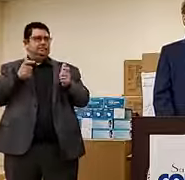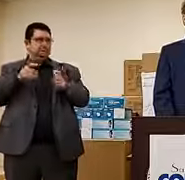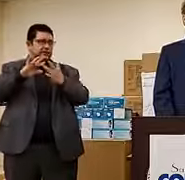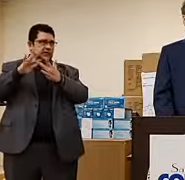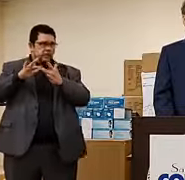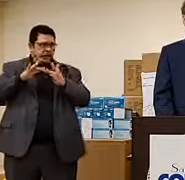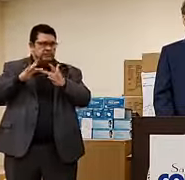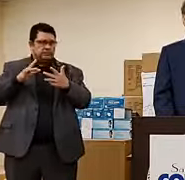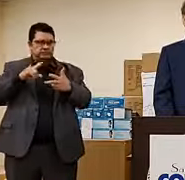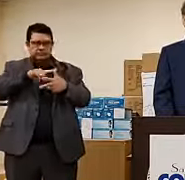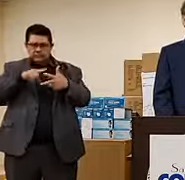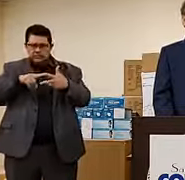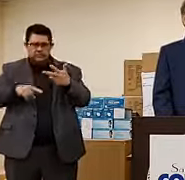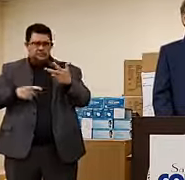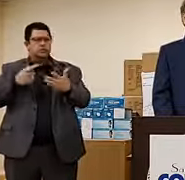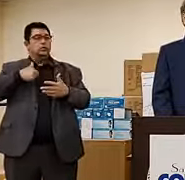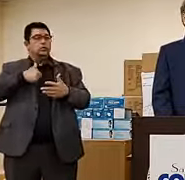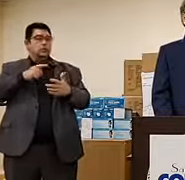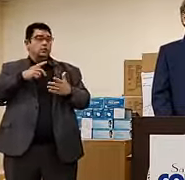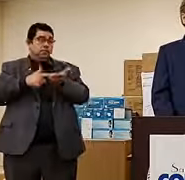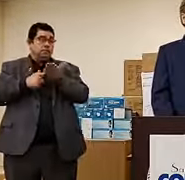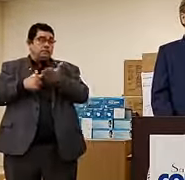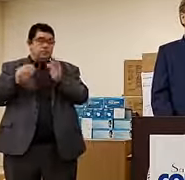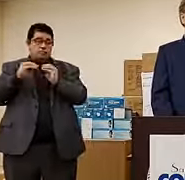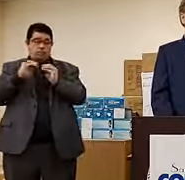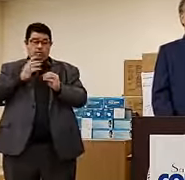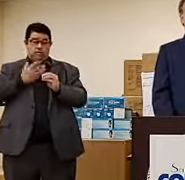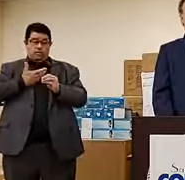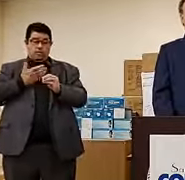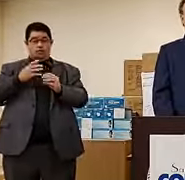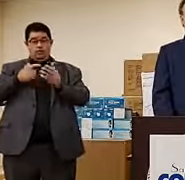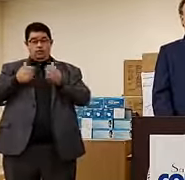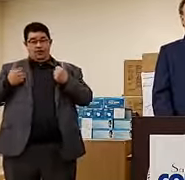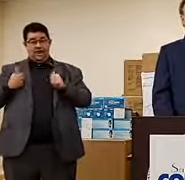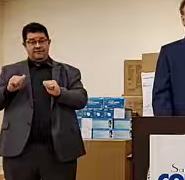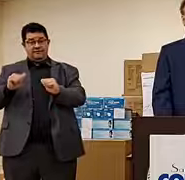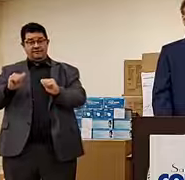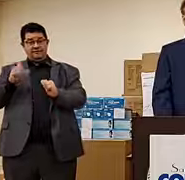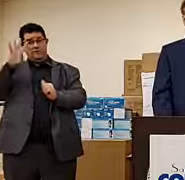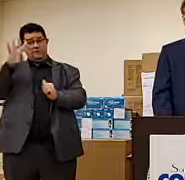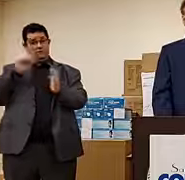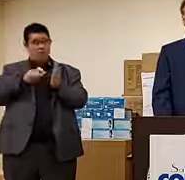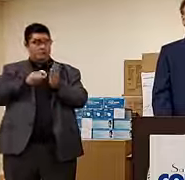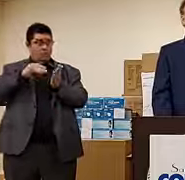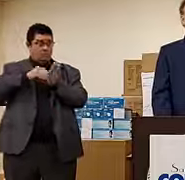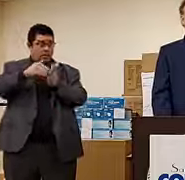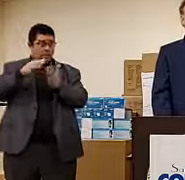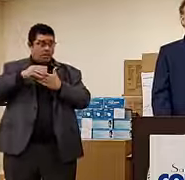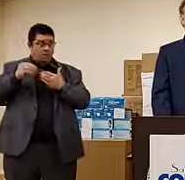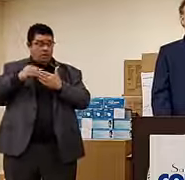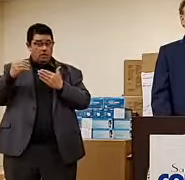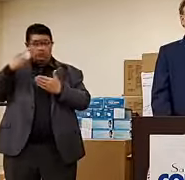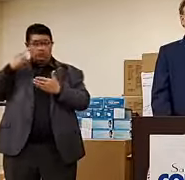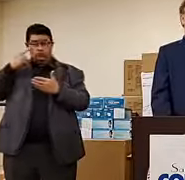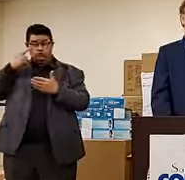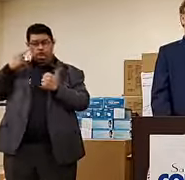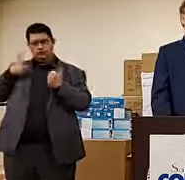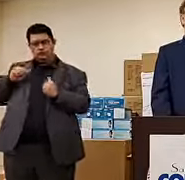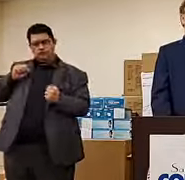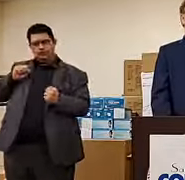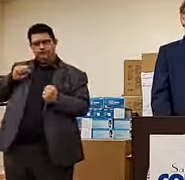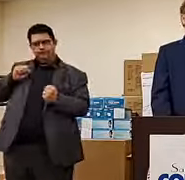And we'll be talking more about our county efforts to set aside $4 million from the CARES Act fund to try and address that